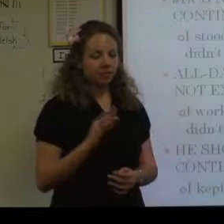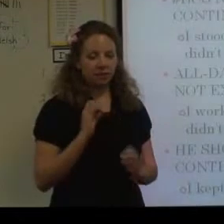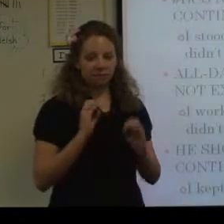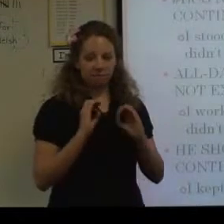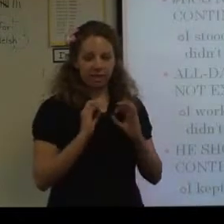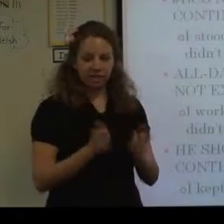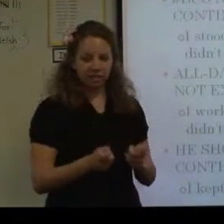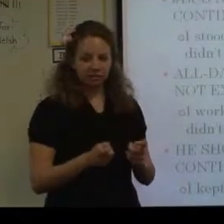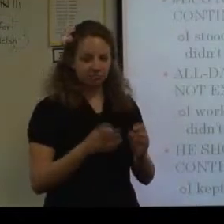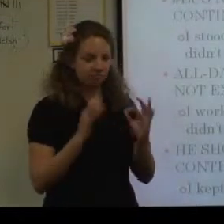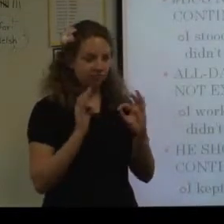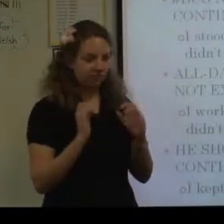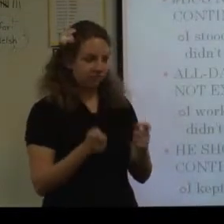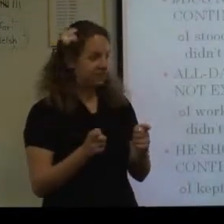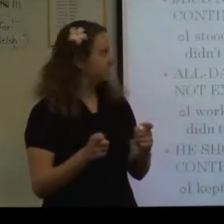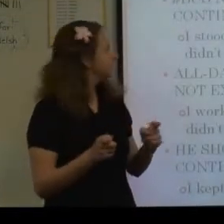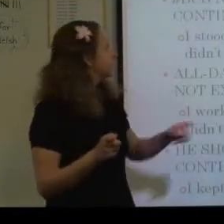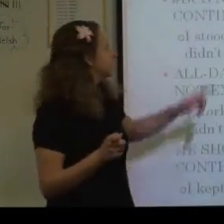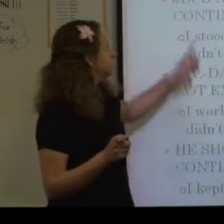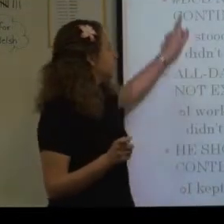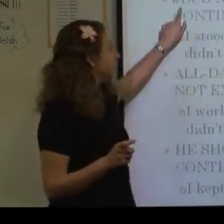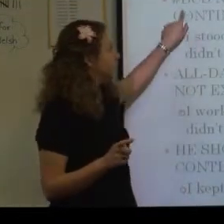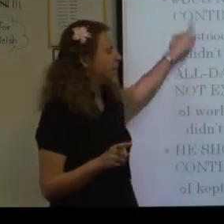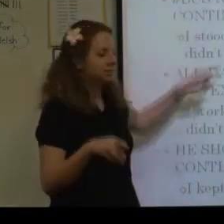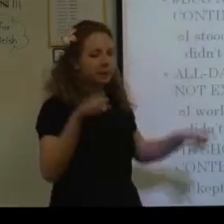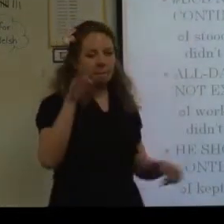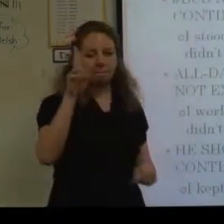like fix, we have bus.